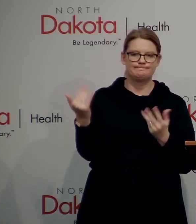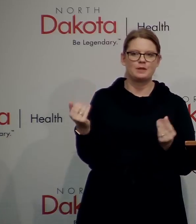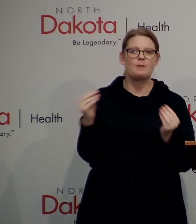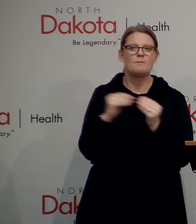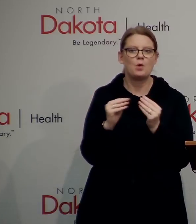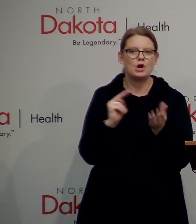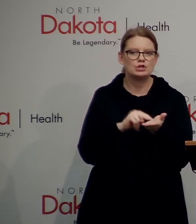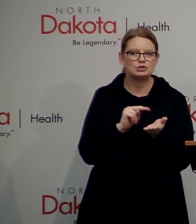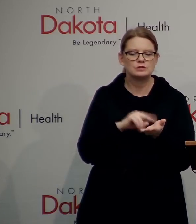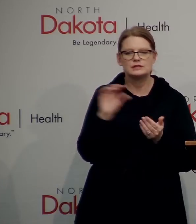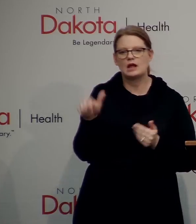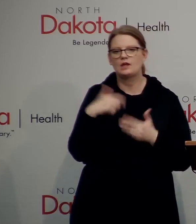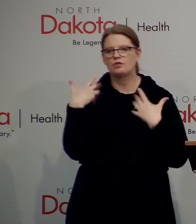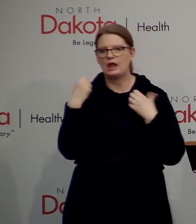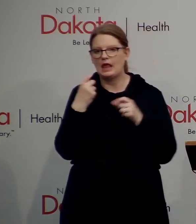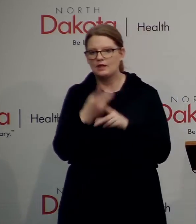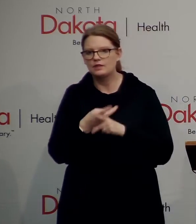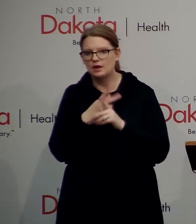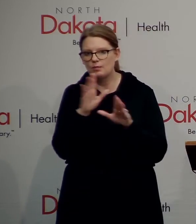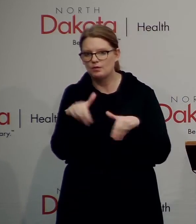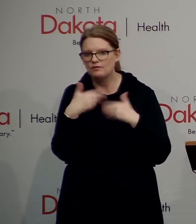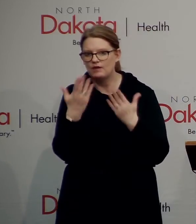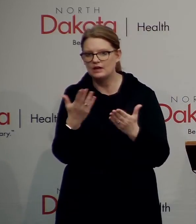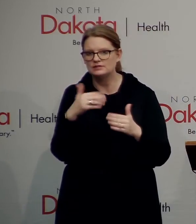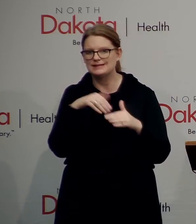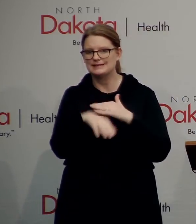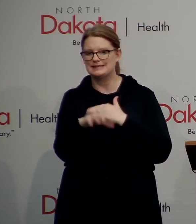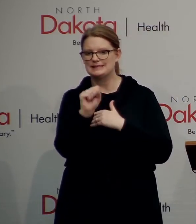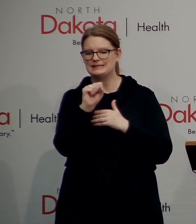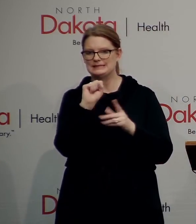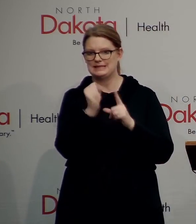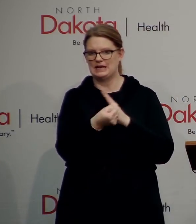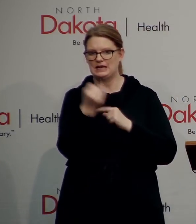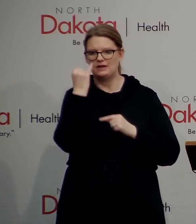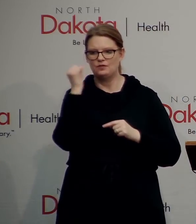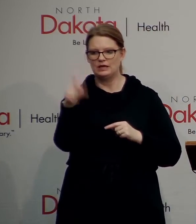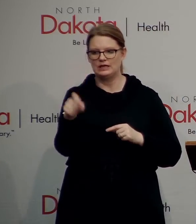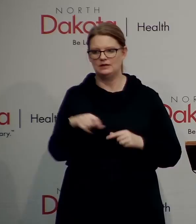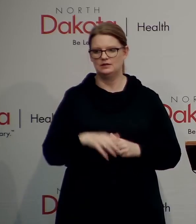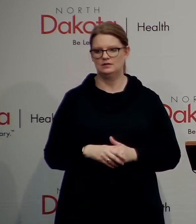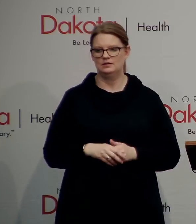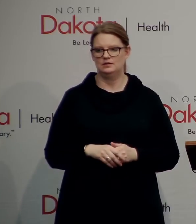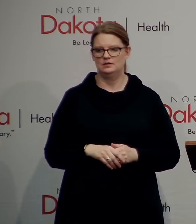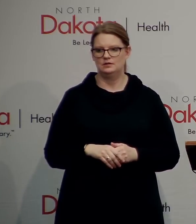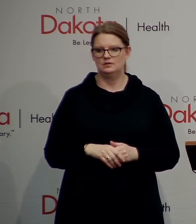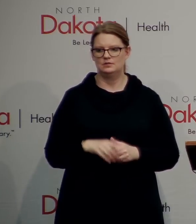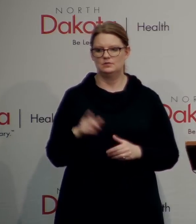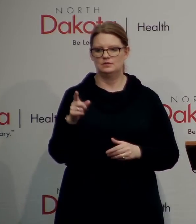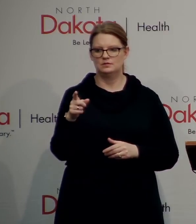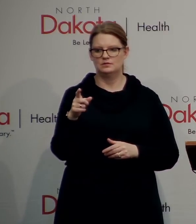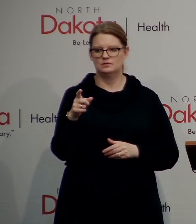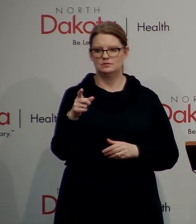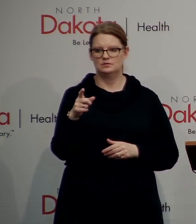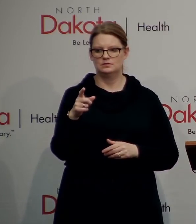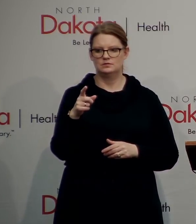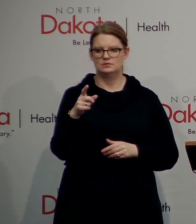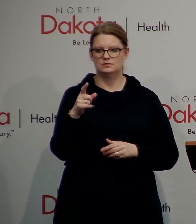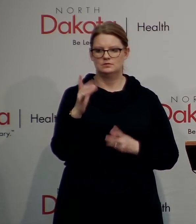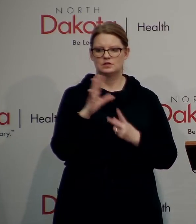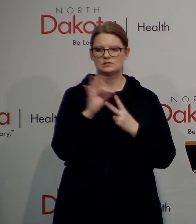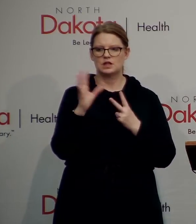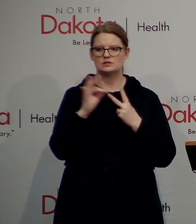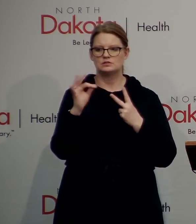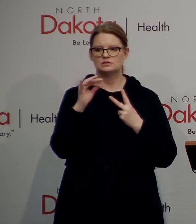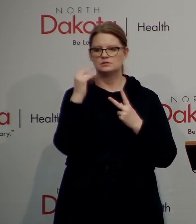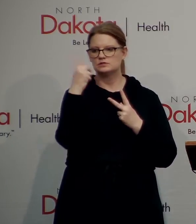and other healthcare providers into the setting if we need that. And just what would some of those alternatives look